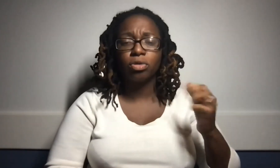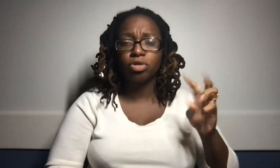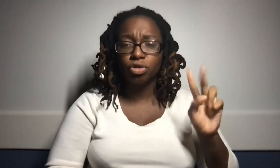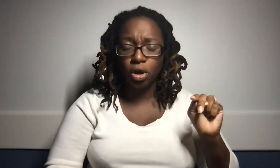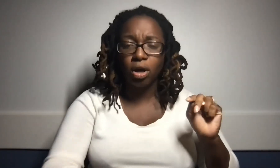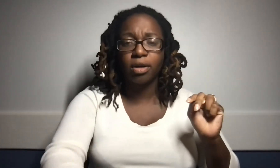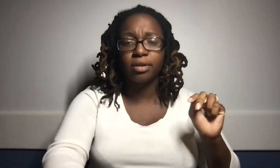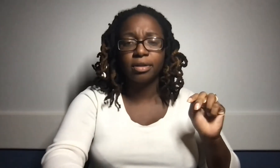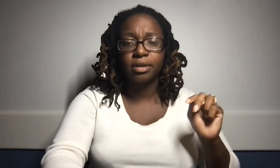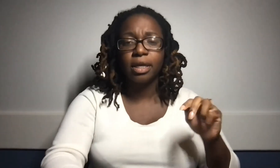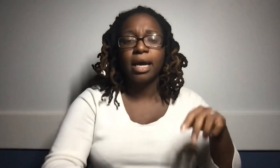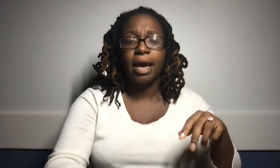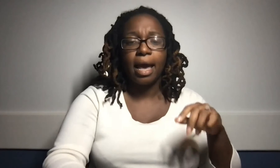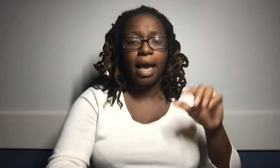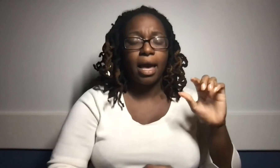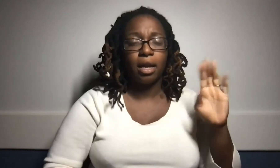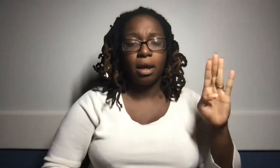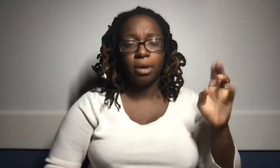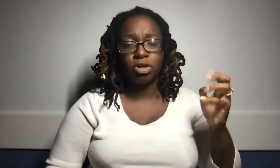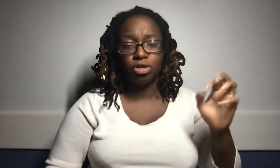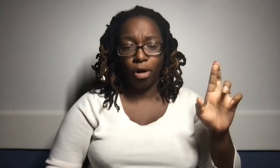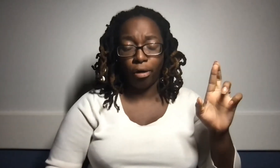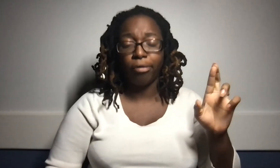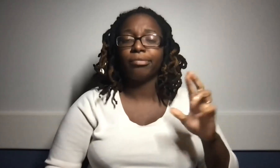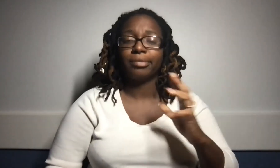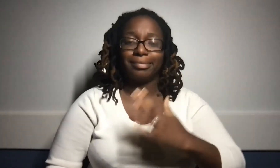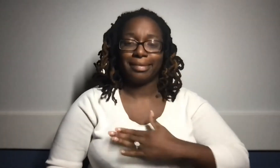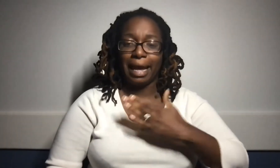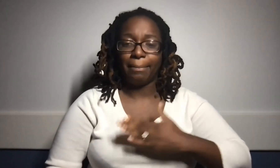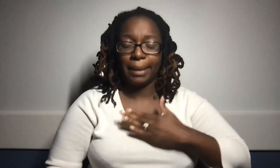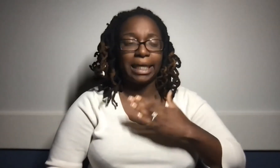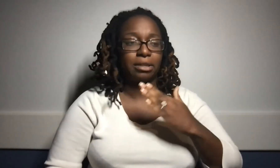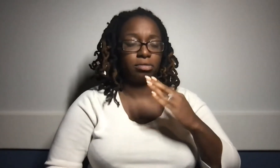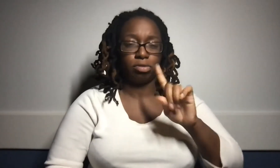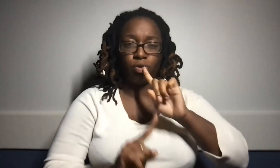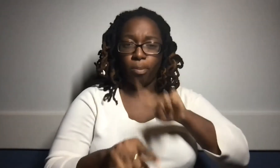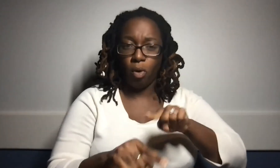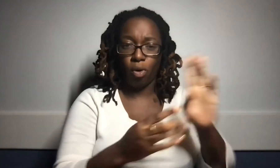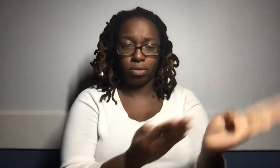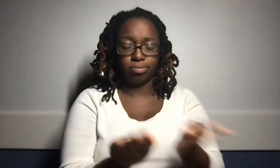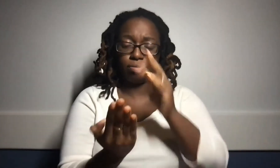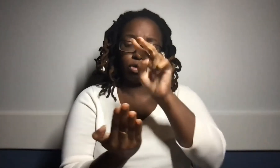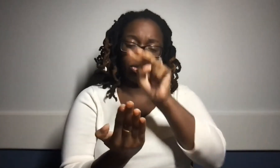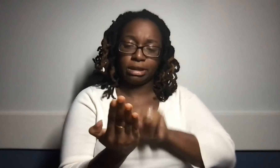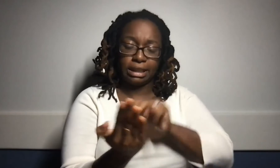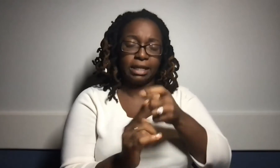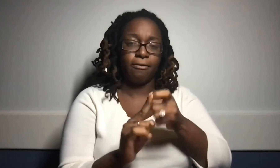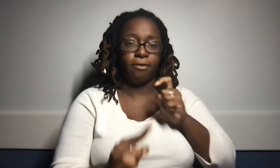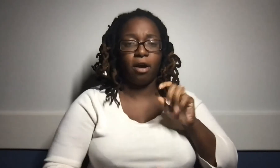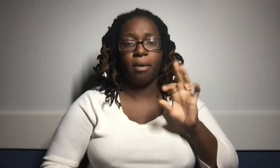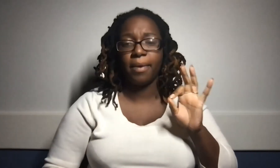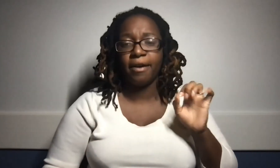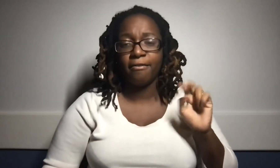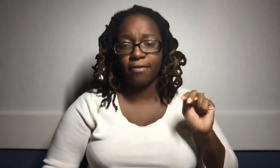am definitely looking forward to reading that report from Fenway Health. I'd also like to celebrate the formation